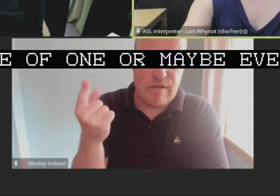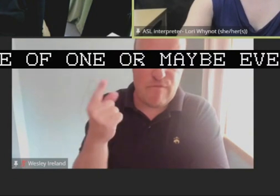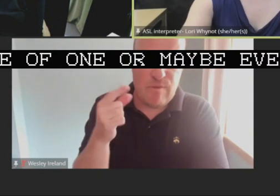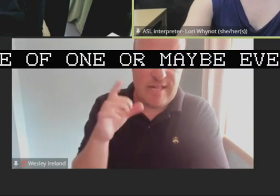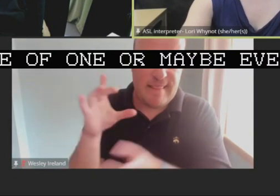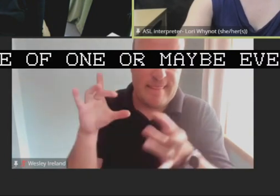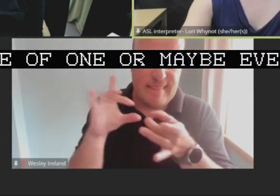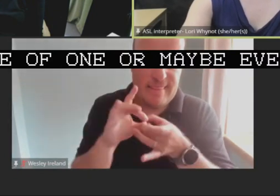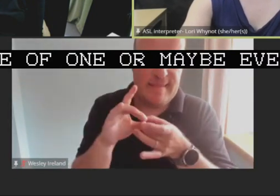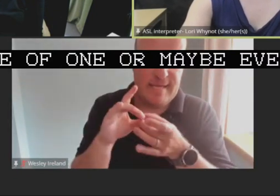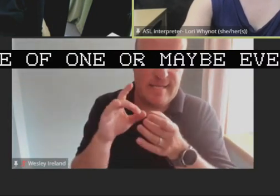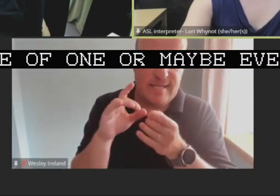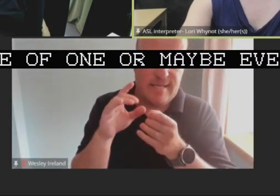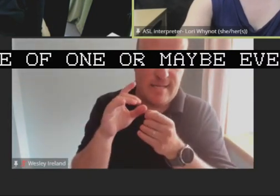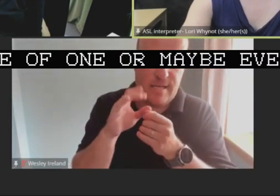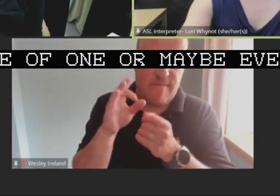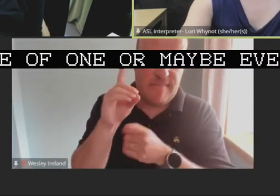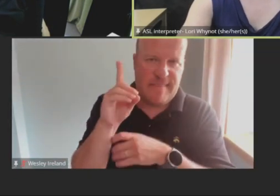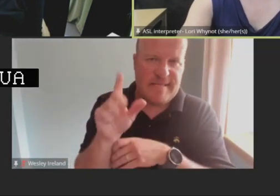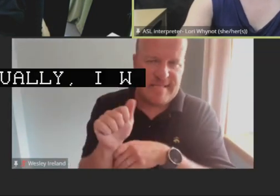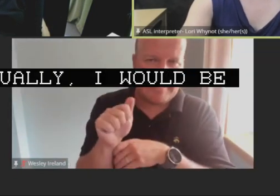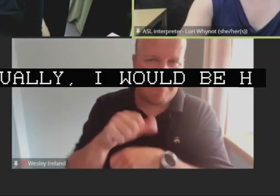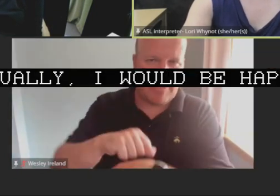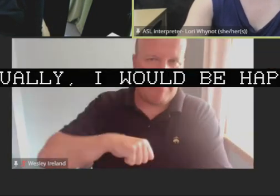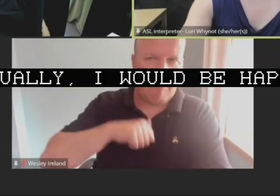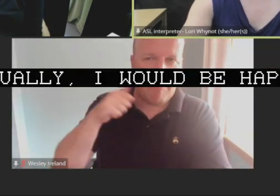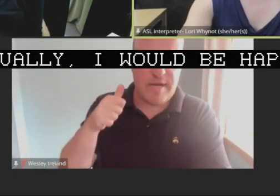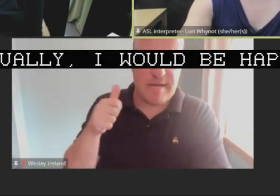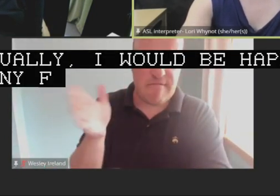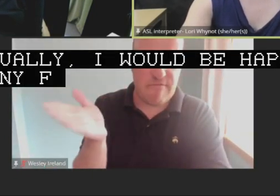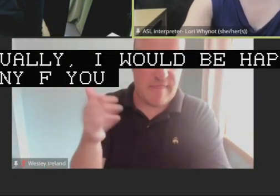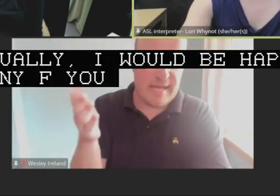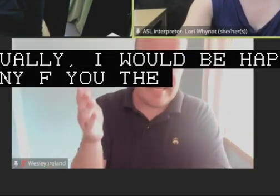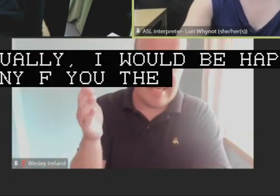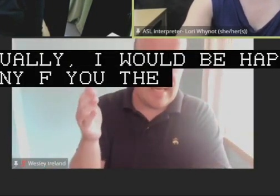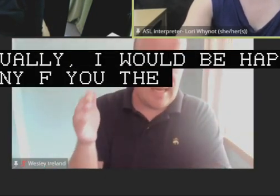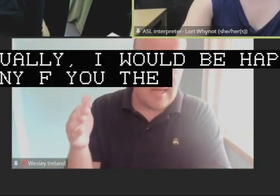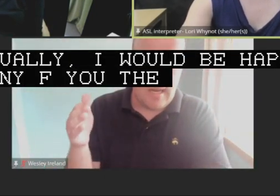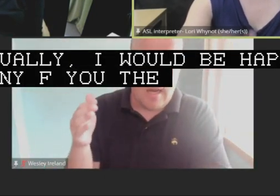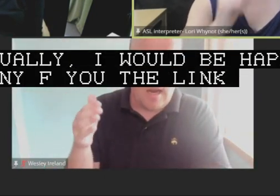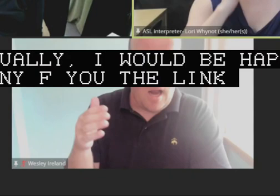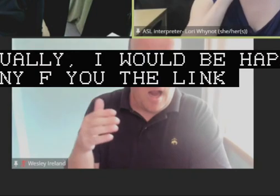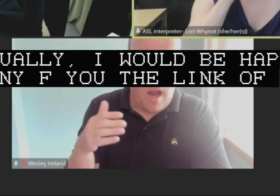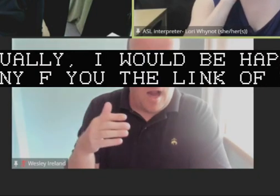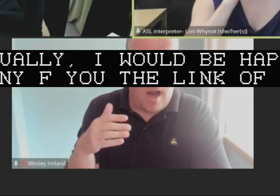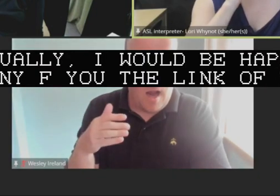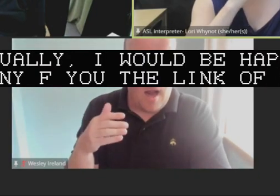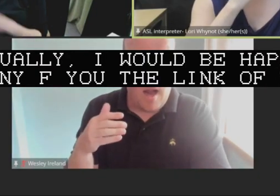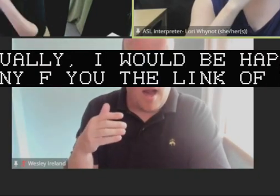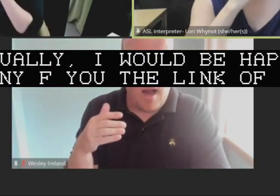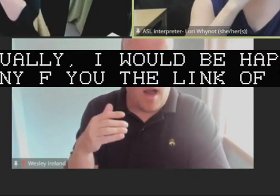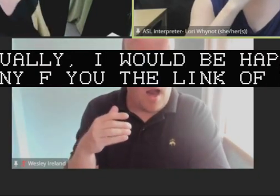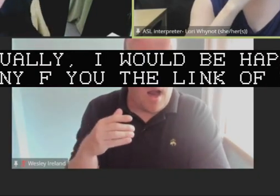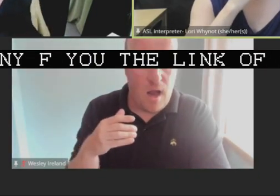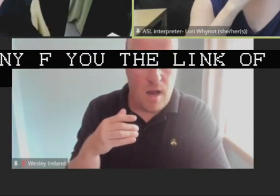Actually, I'd be happy to send any of you the link of the Disability Pride flag. There's a link.